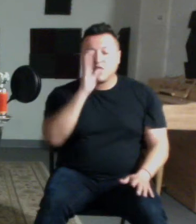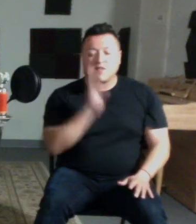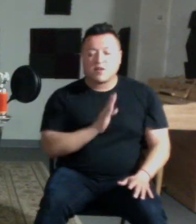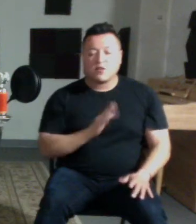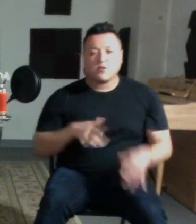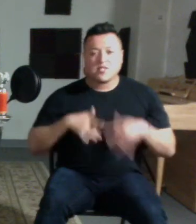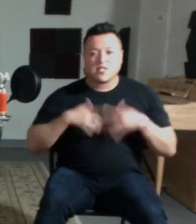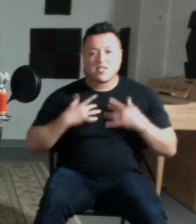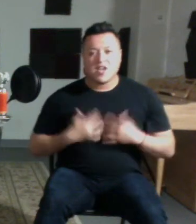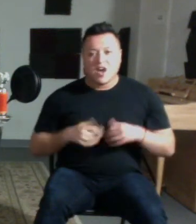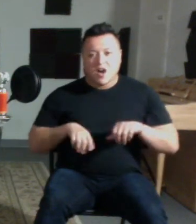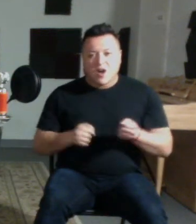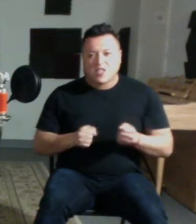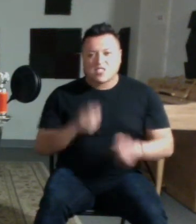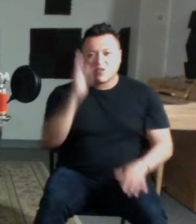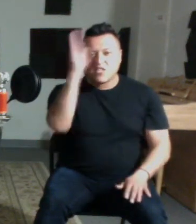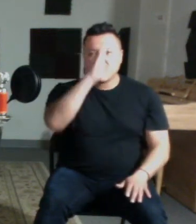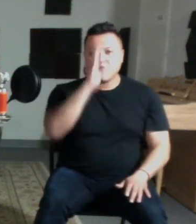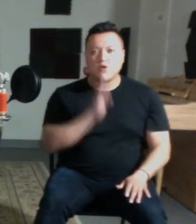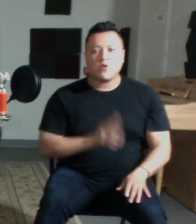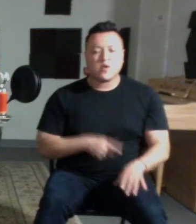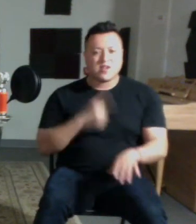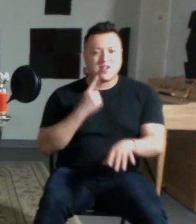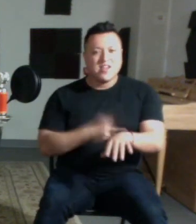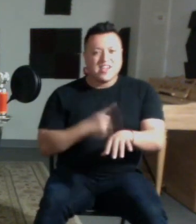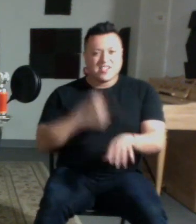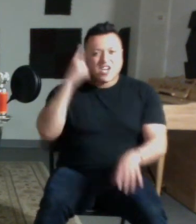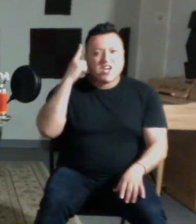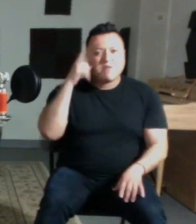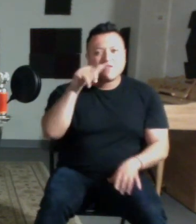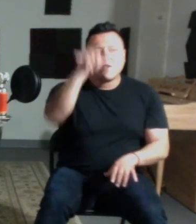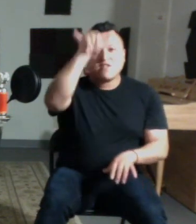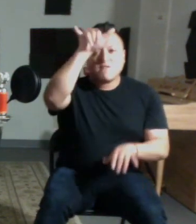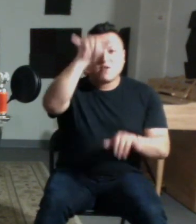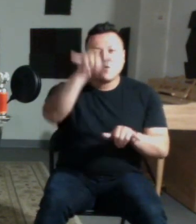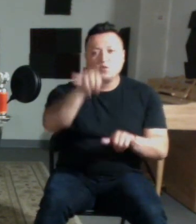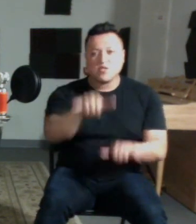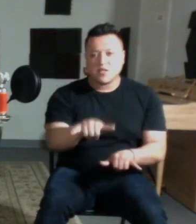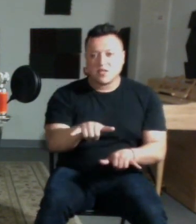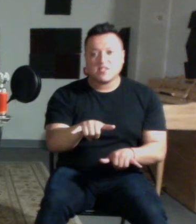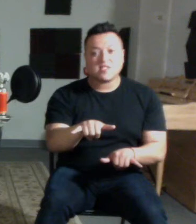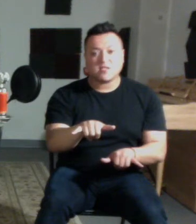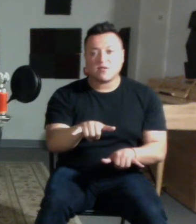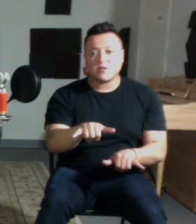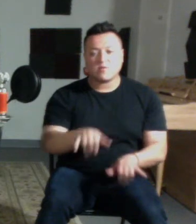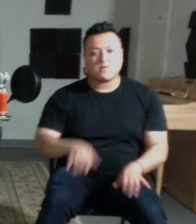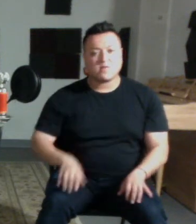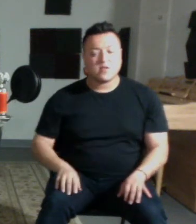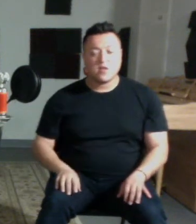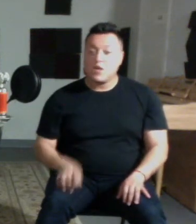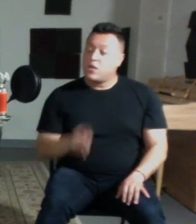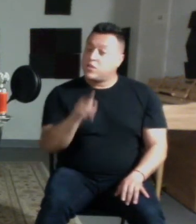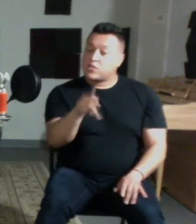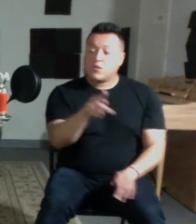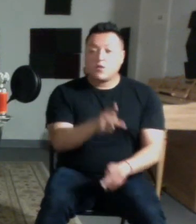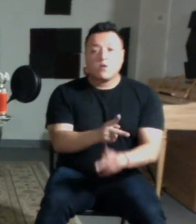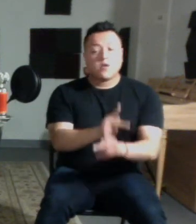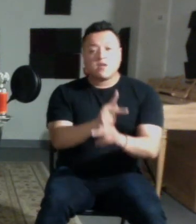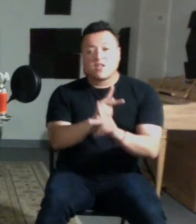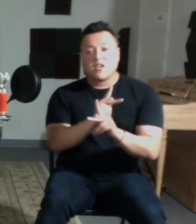never closed and hearts are never broken and time's forever frozen still. So you can